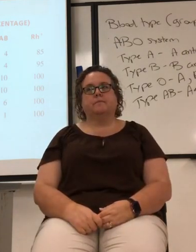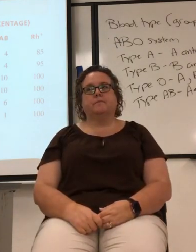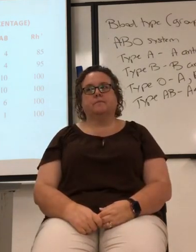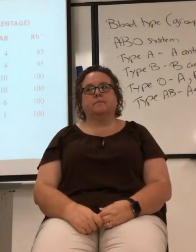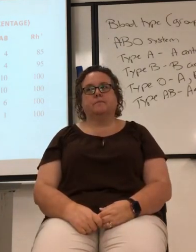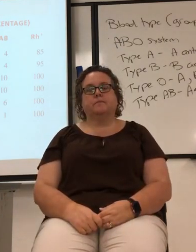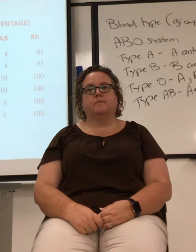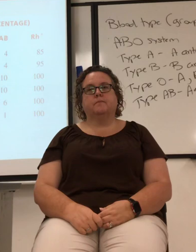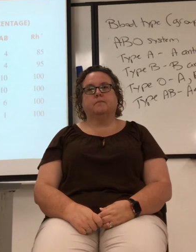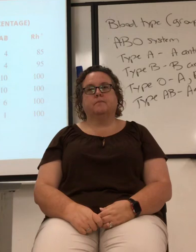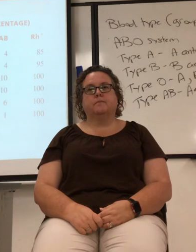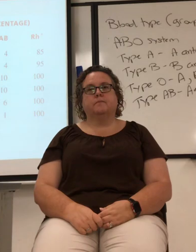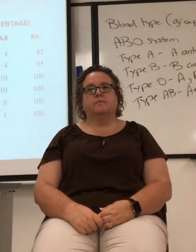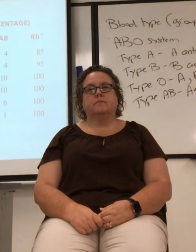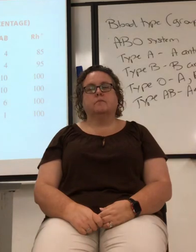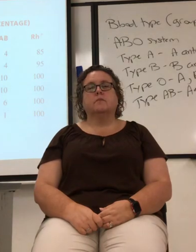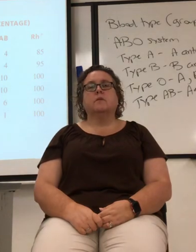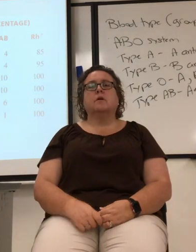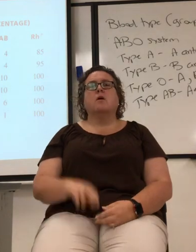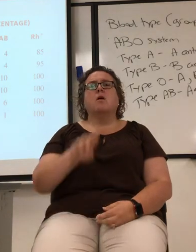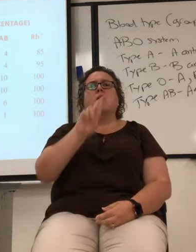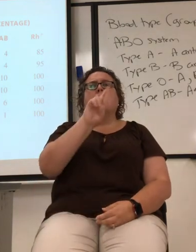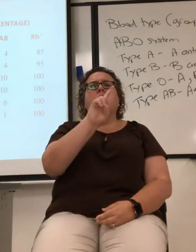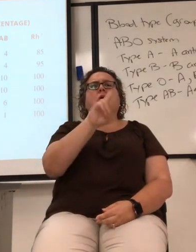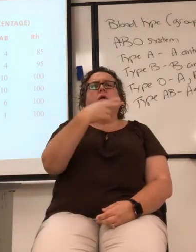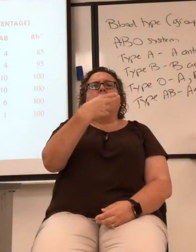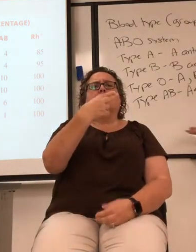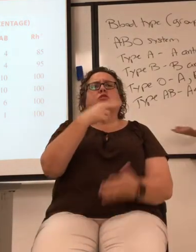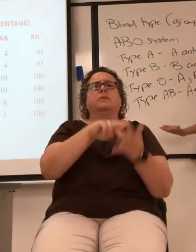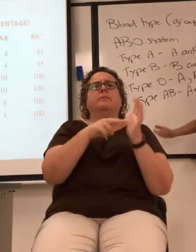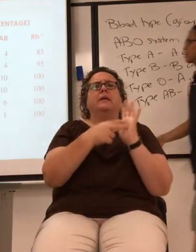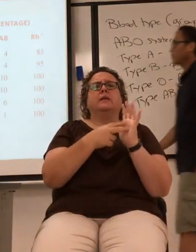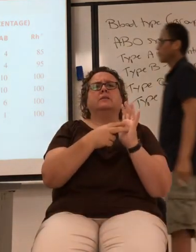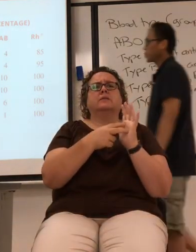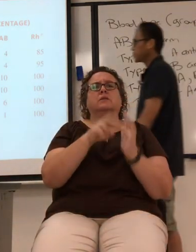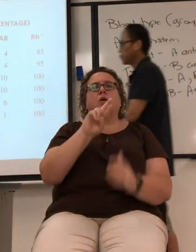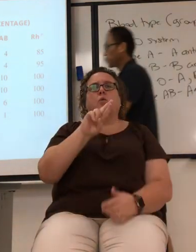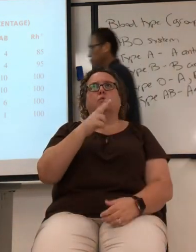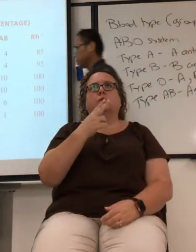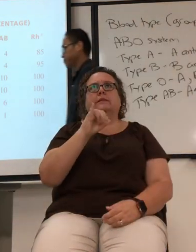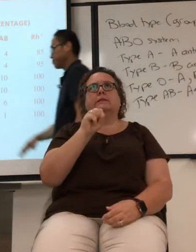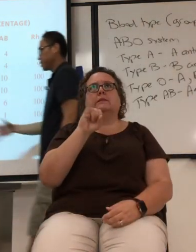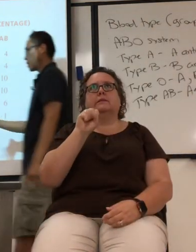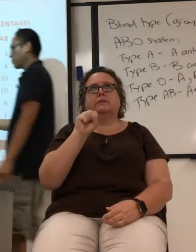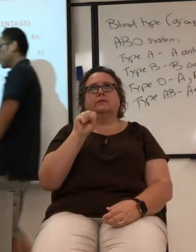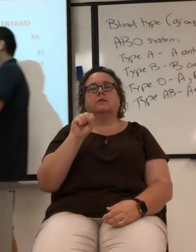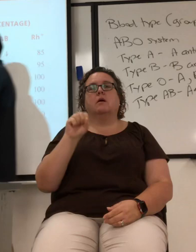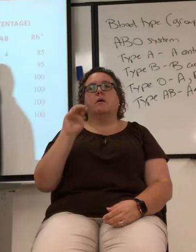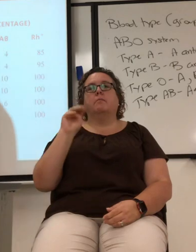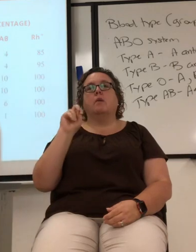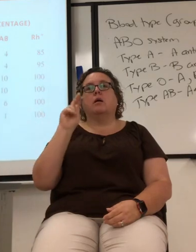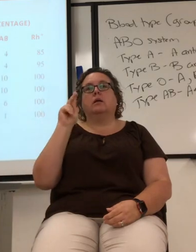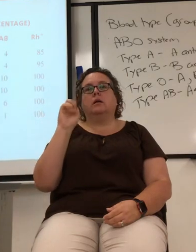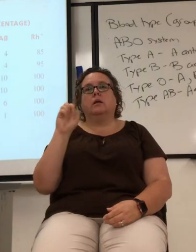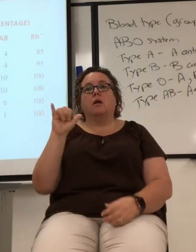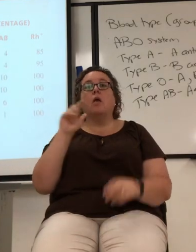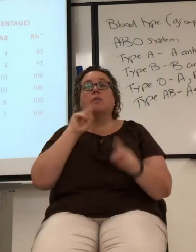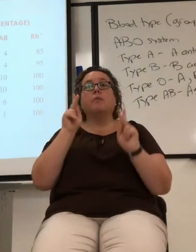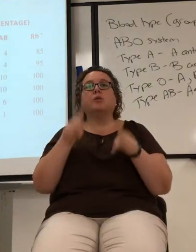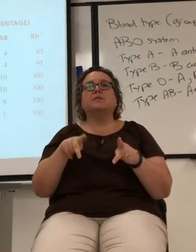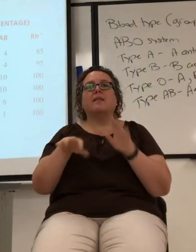Put a D in parentheses there. The RH stands for rhesus monkey. The person who first discovered this, like back in